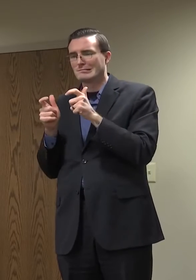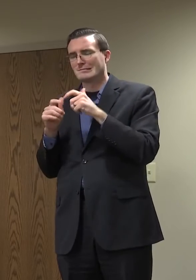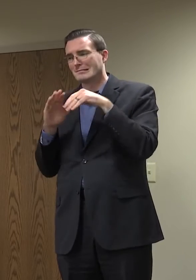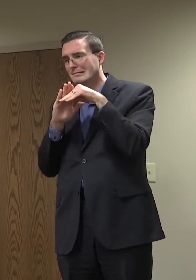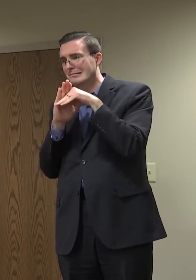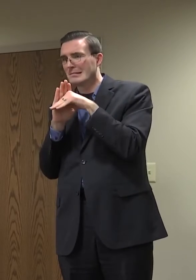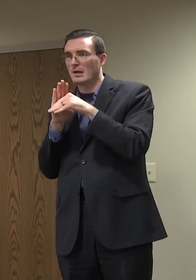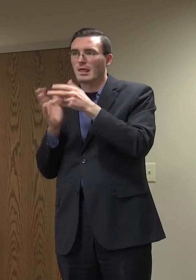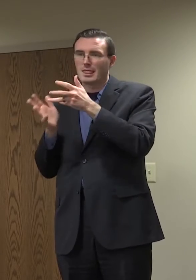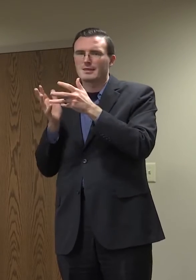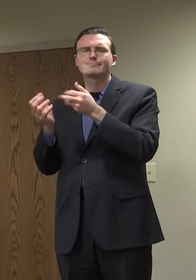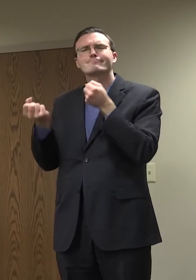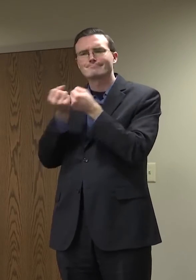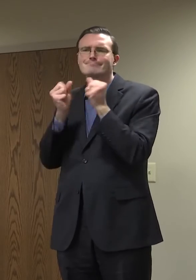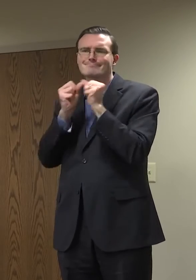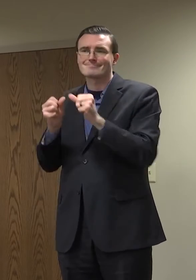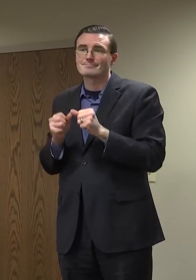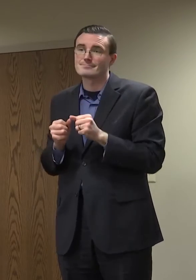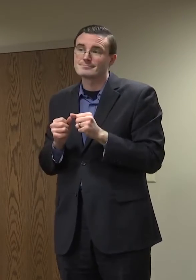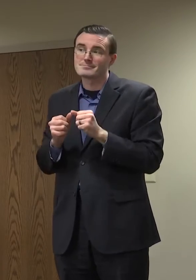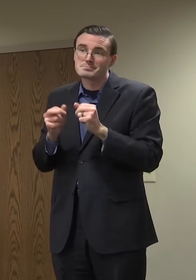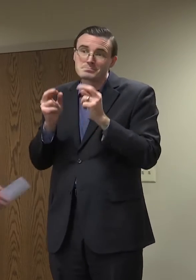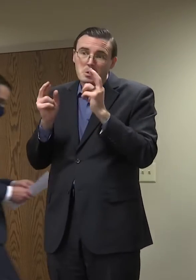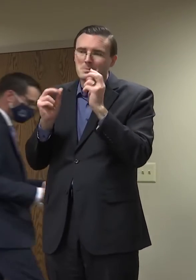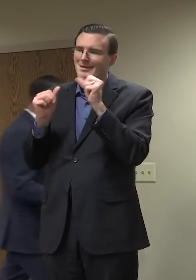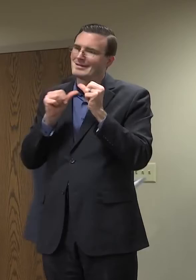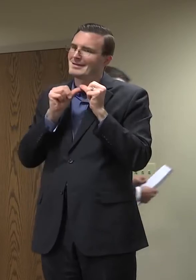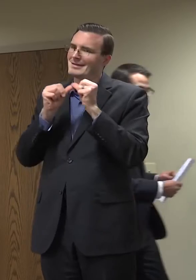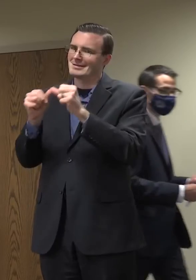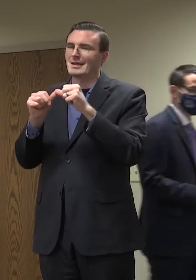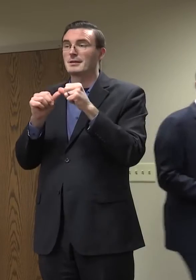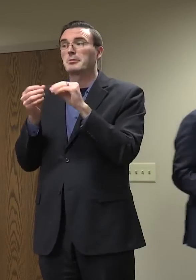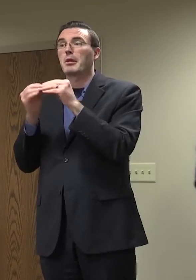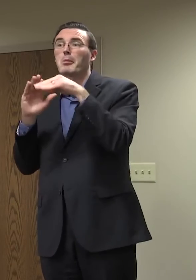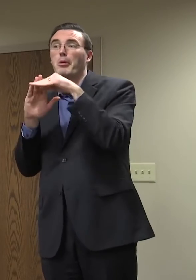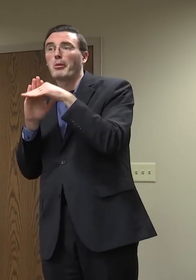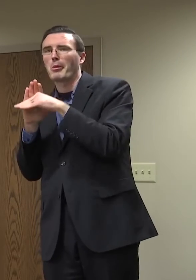trend. With that, I'd like to have the mayor.